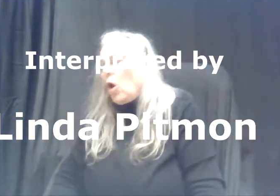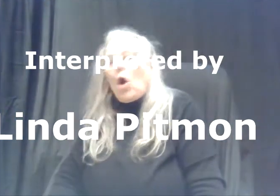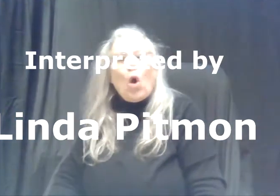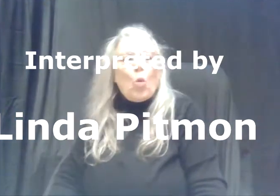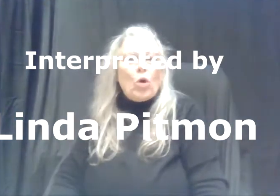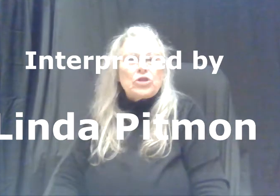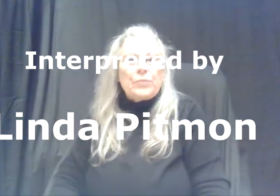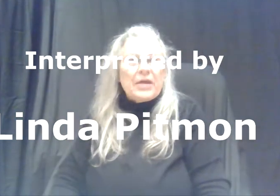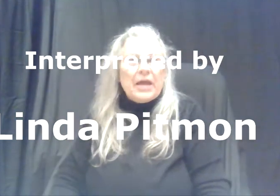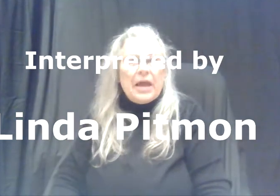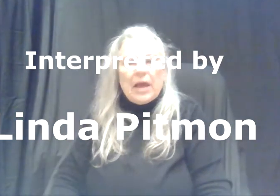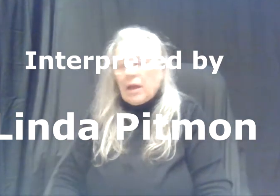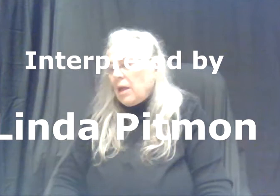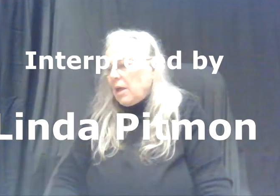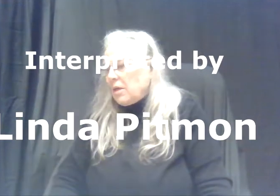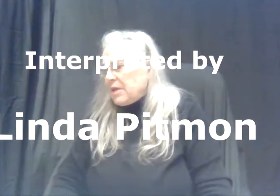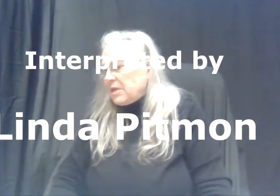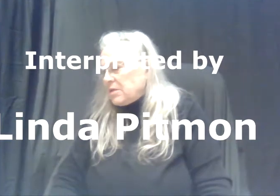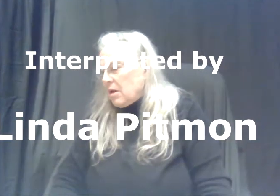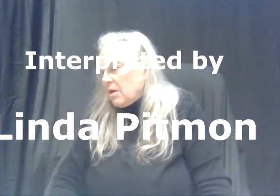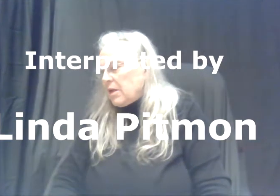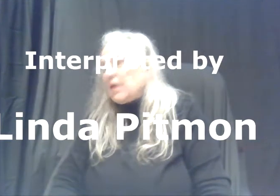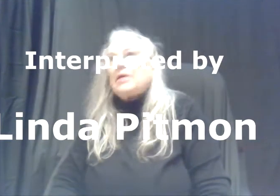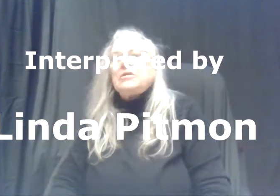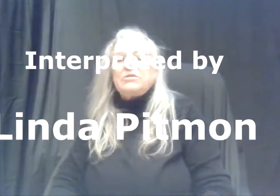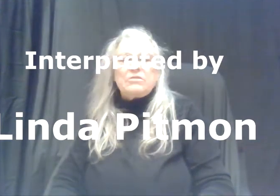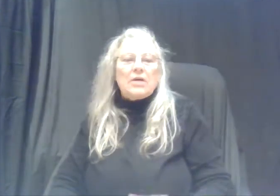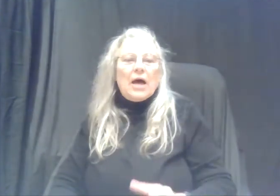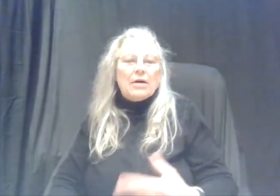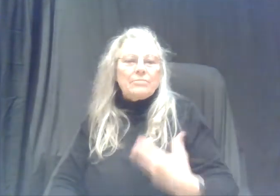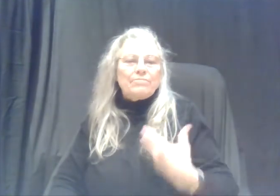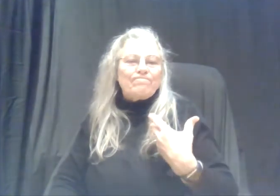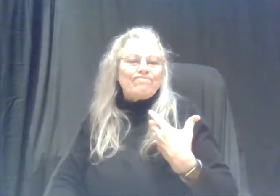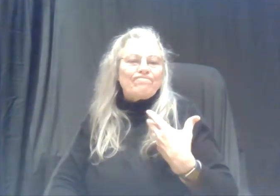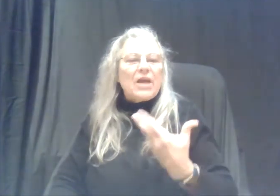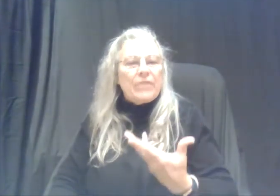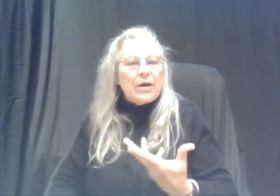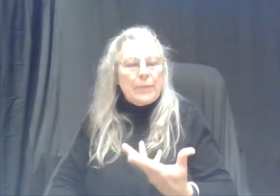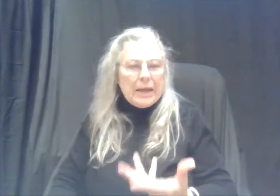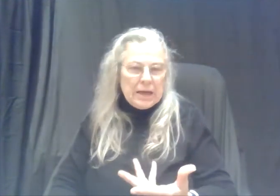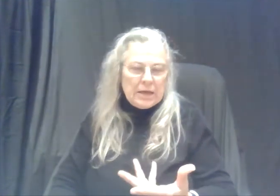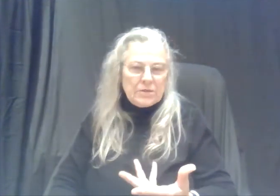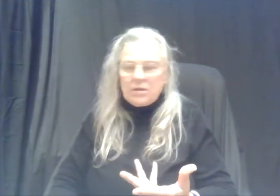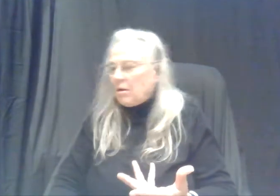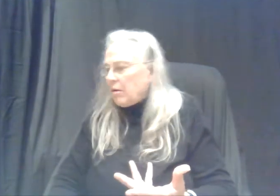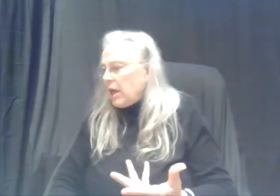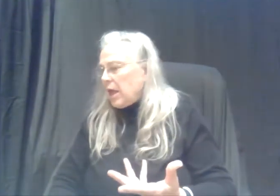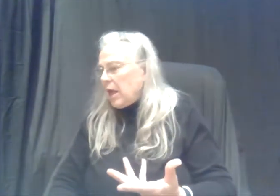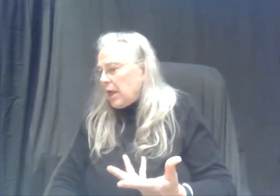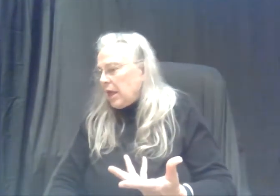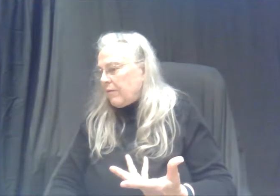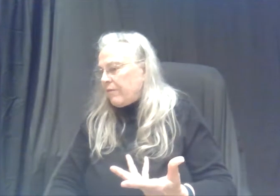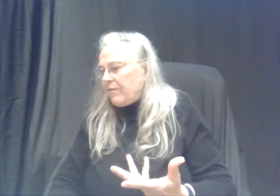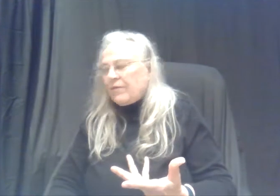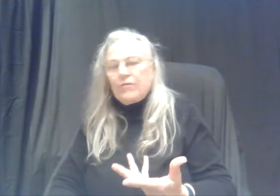Oh, Worship the King. This song is a very beginning song. If you are